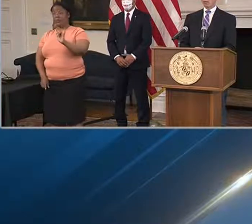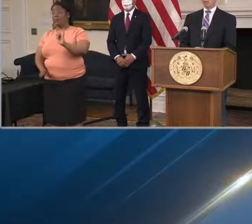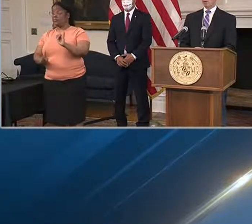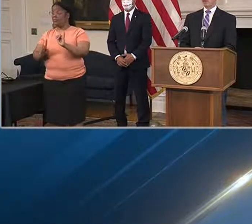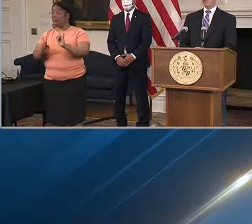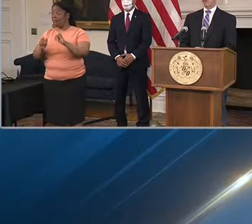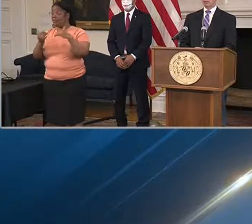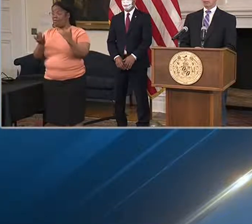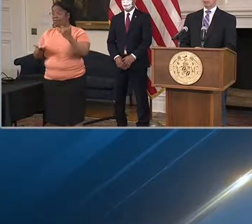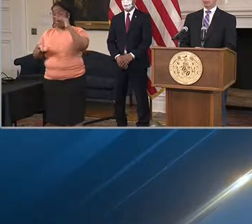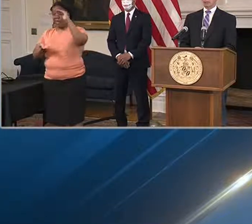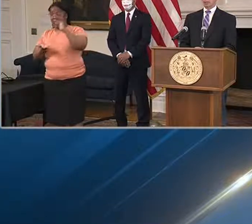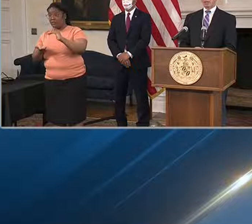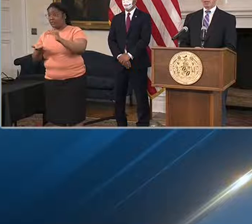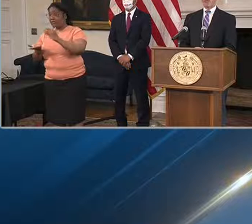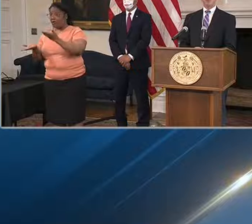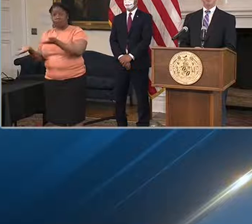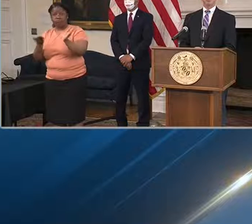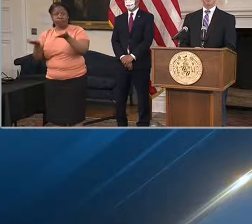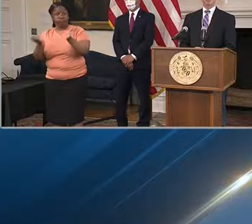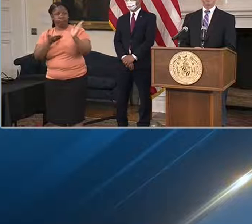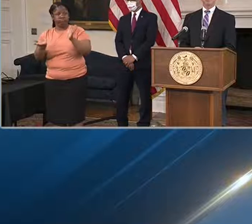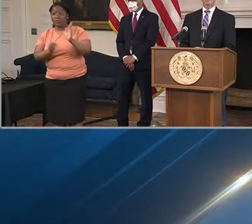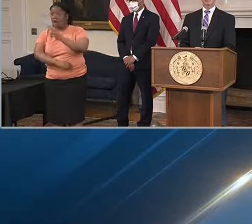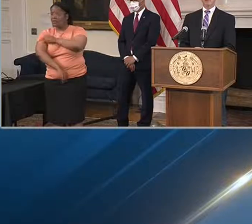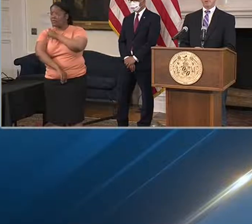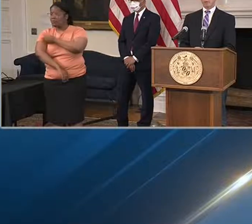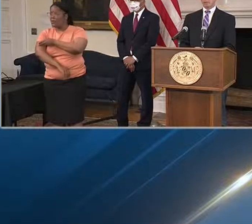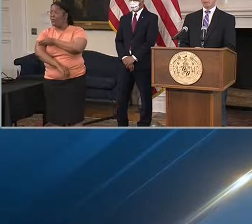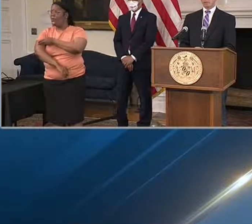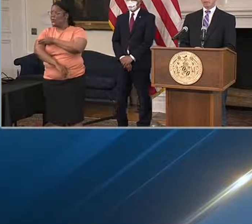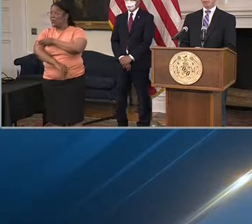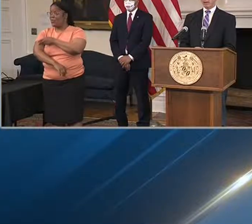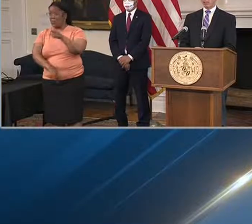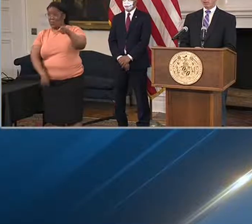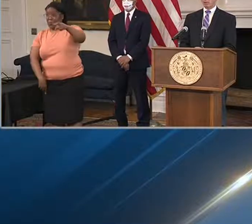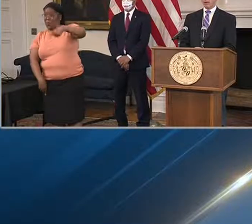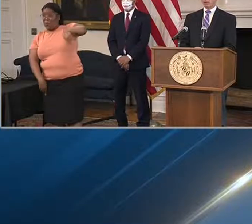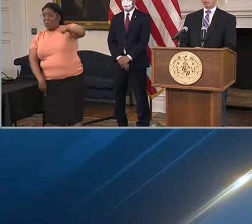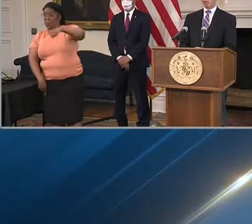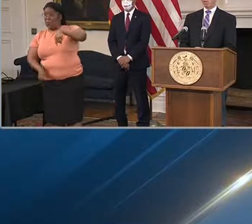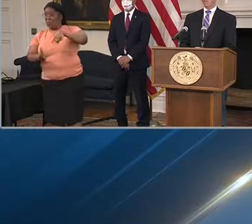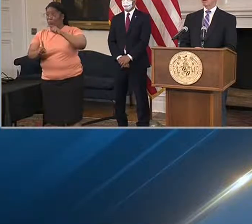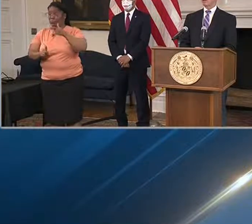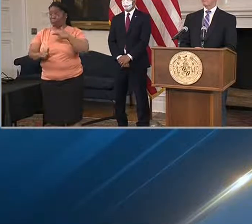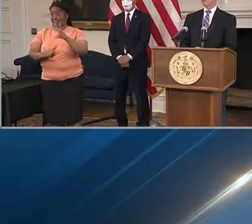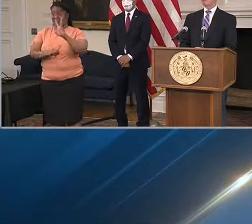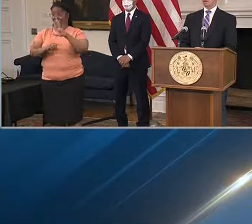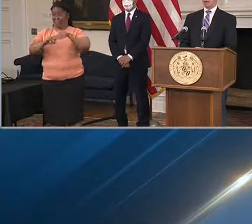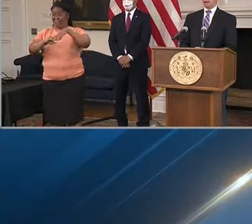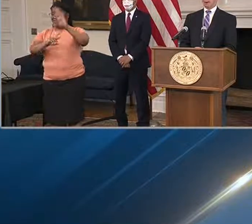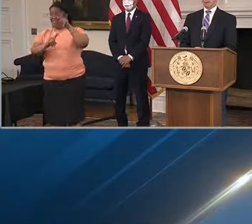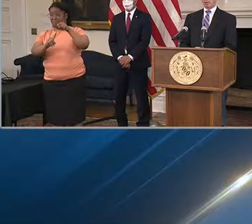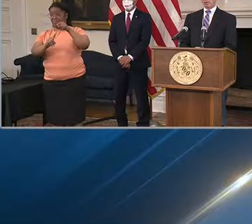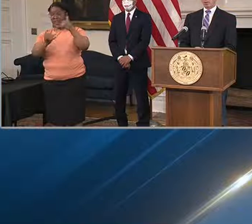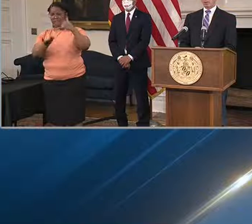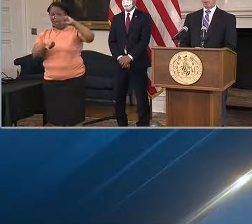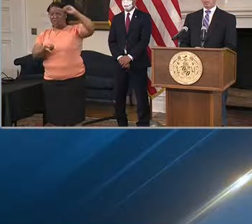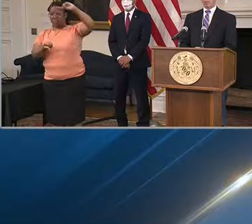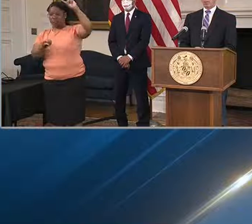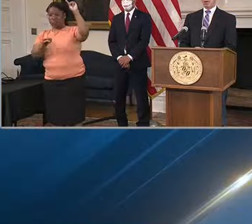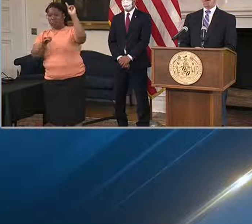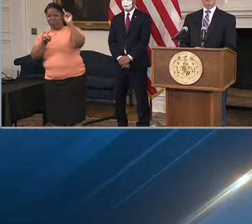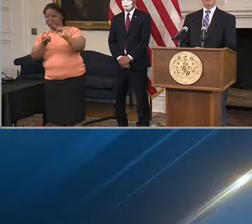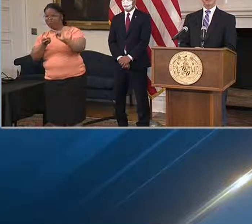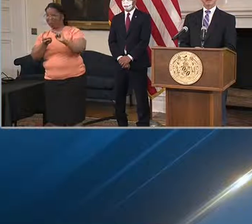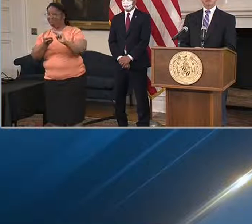lower proportion of hospitalized patients. These are the people who were in the first waves of vaccine rollout. The flip side, however,